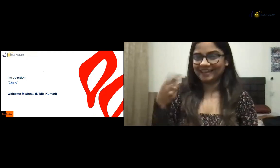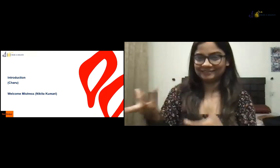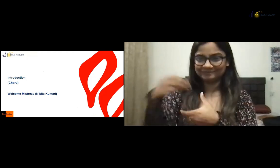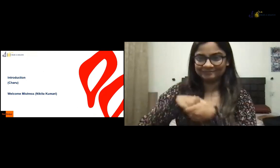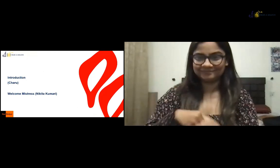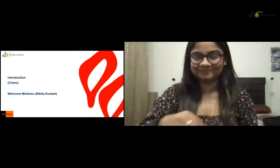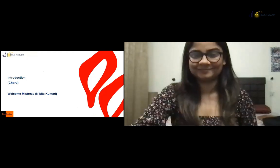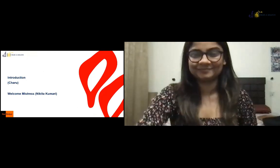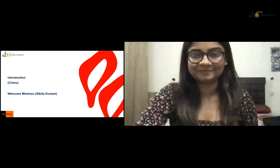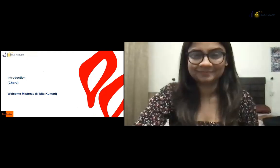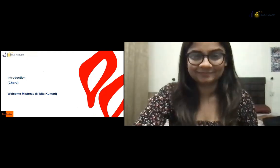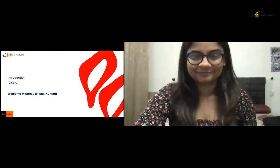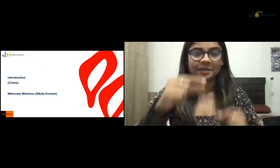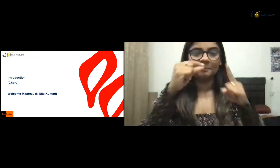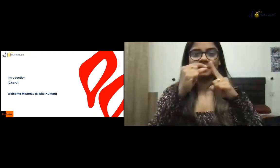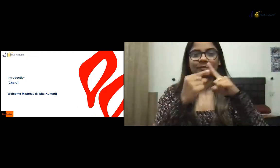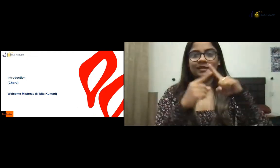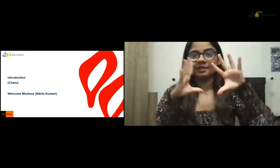So now I will introduce first